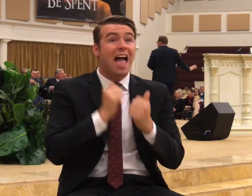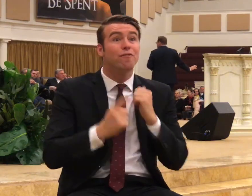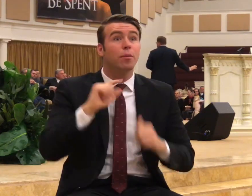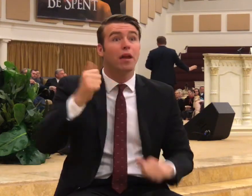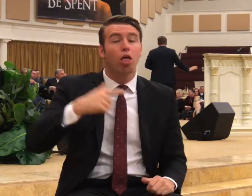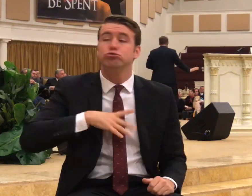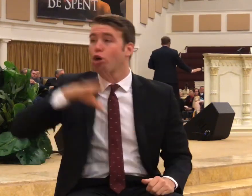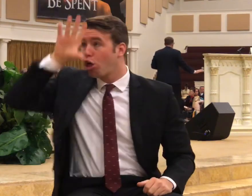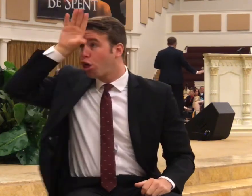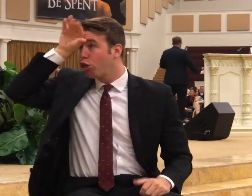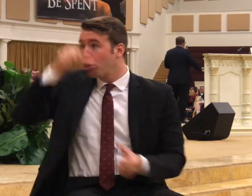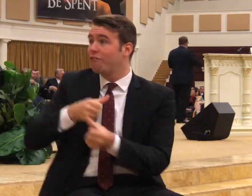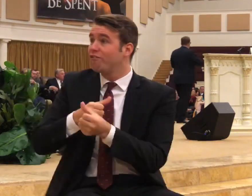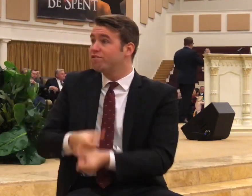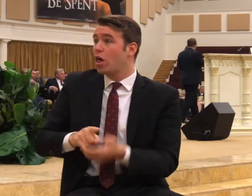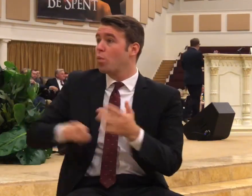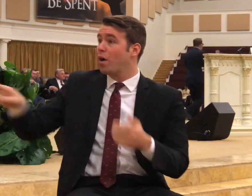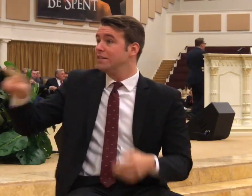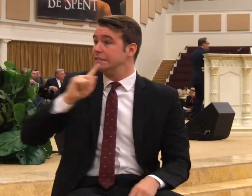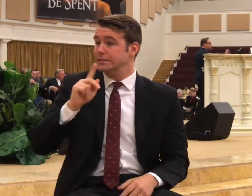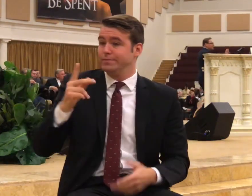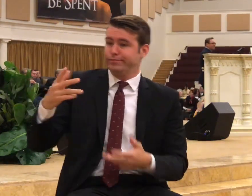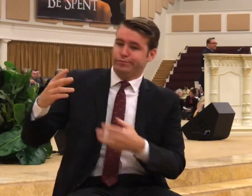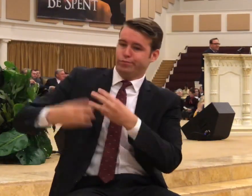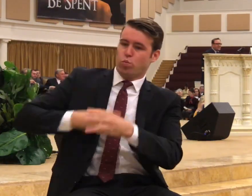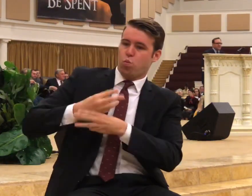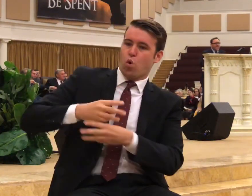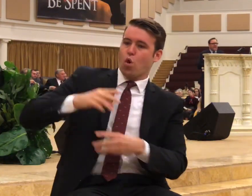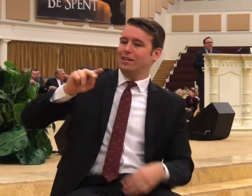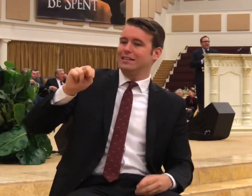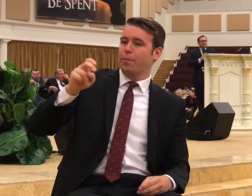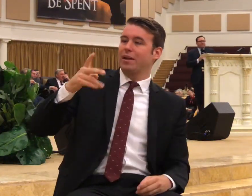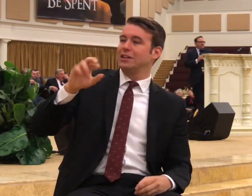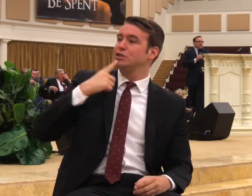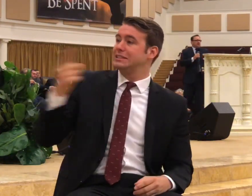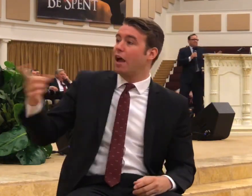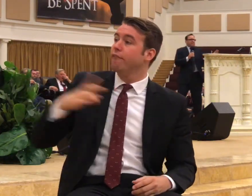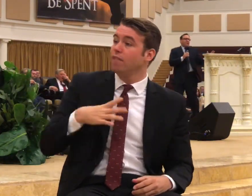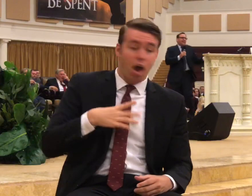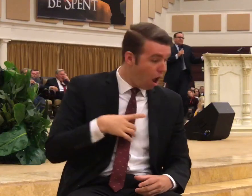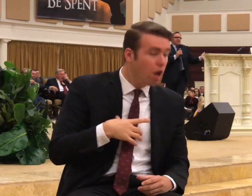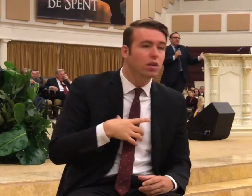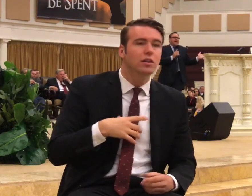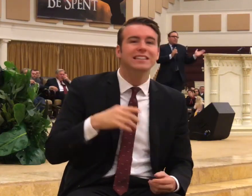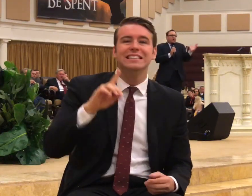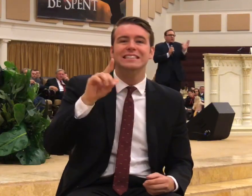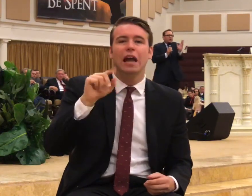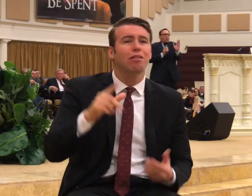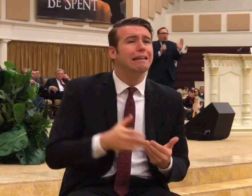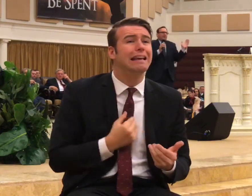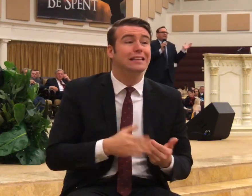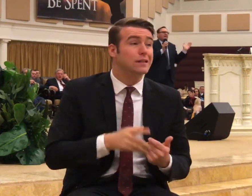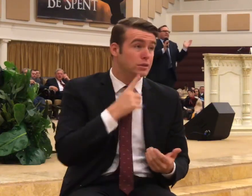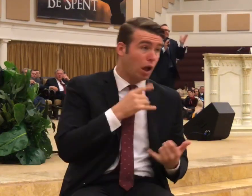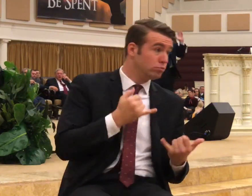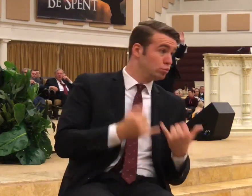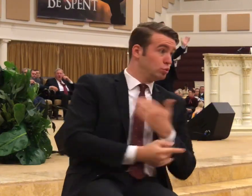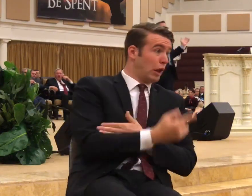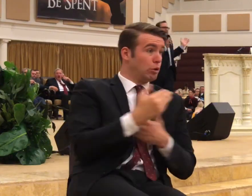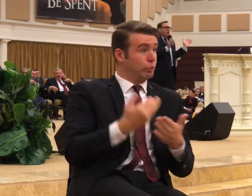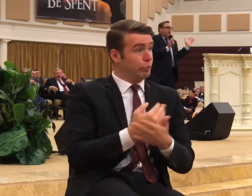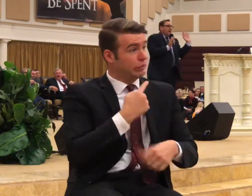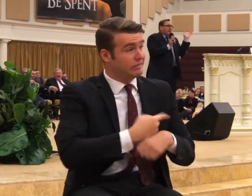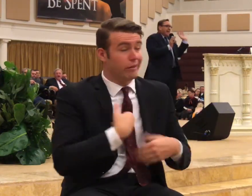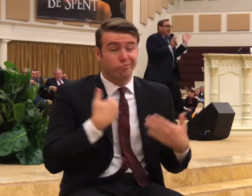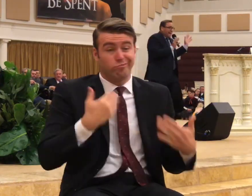in. He could have compromised his conviction. He could have just looked around and said, well, it's a new day. We're in a new world. Let's just